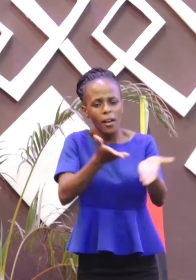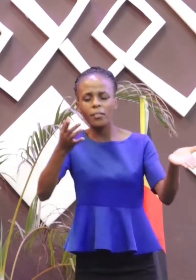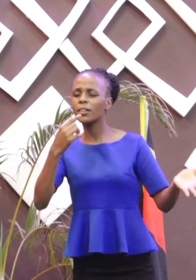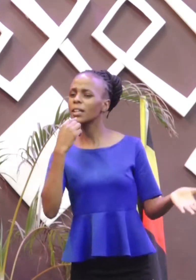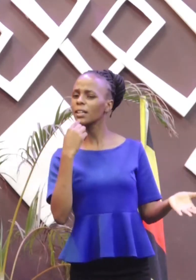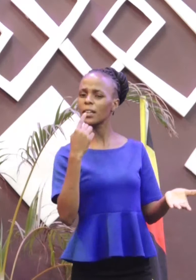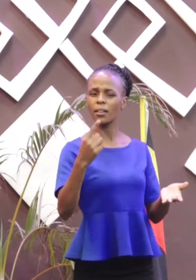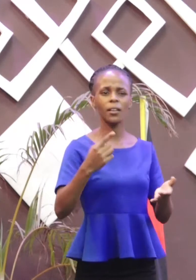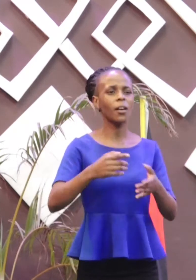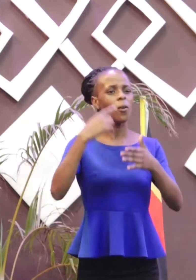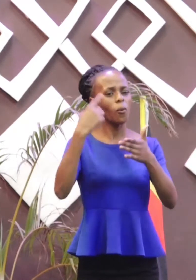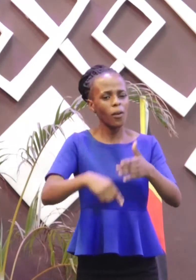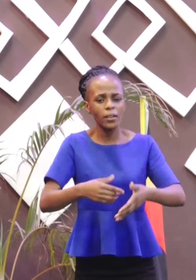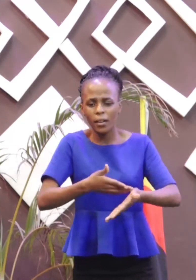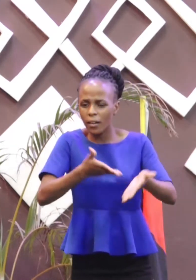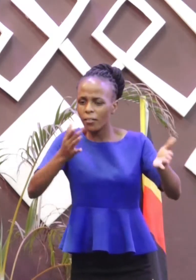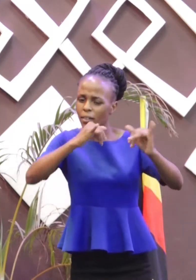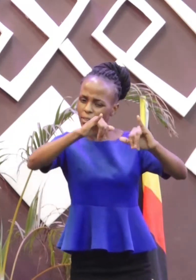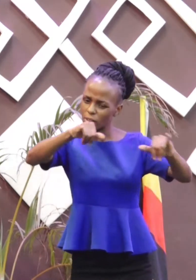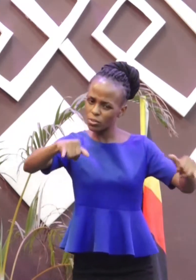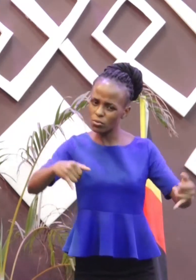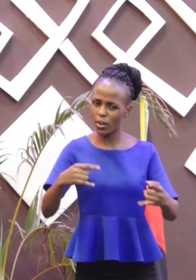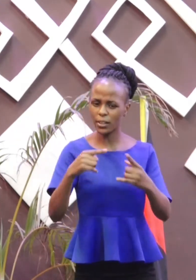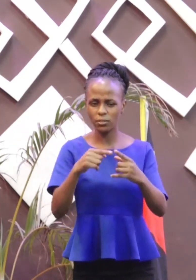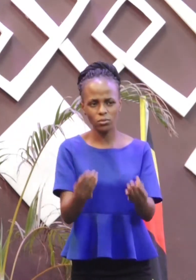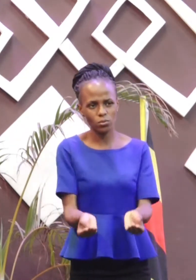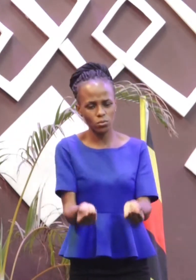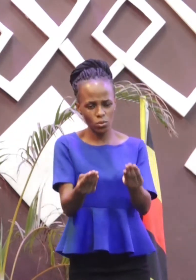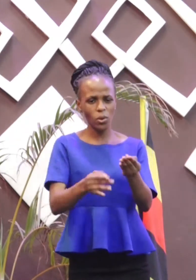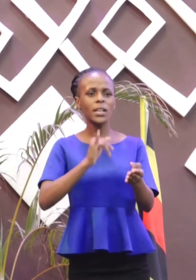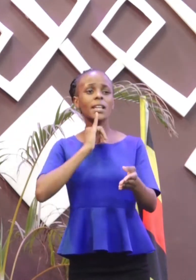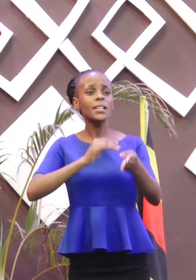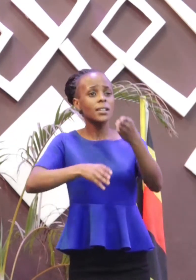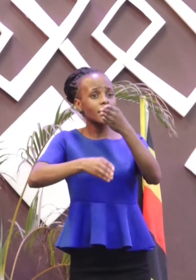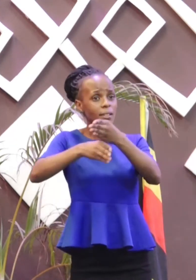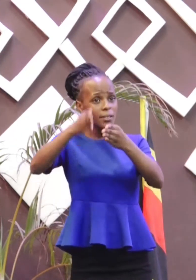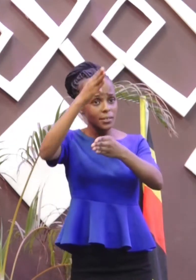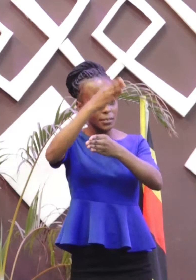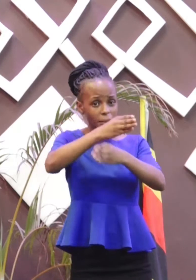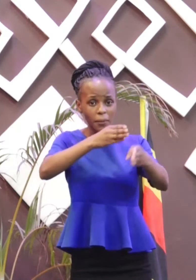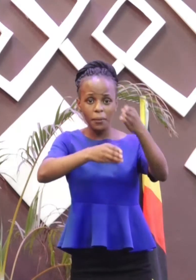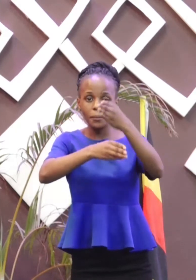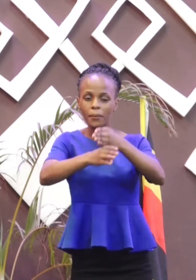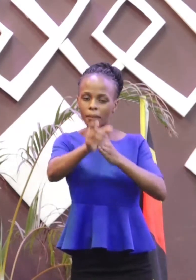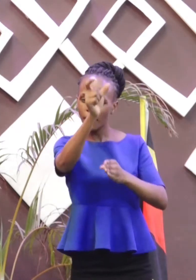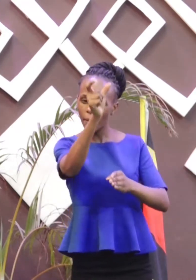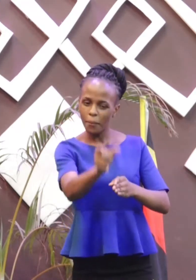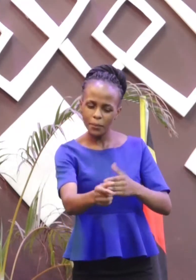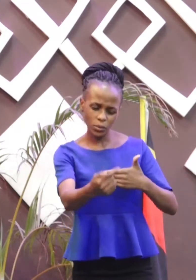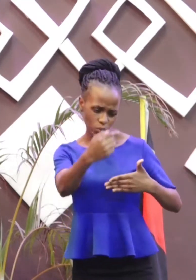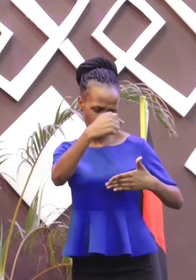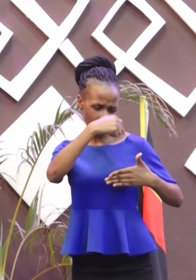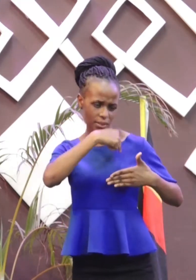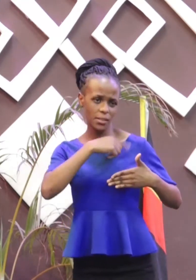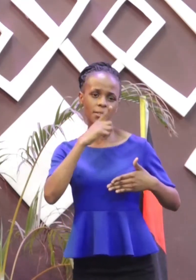whatever he is trying to do is building someone's inner man, to see